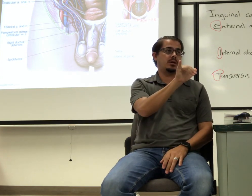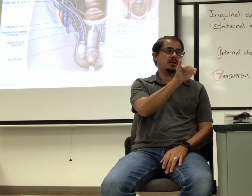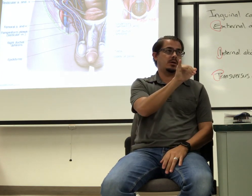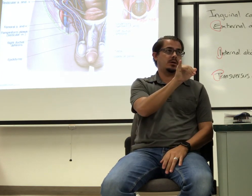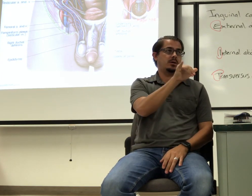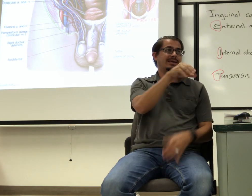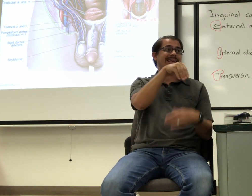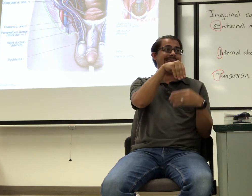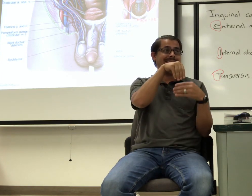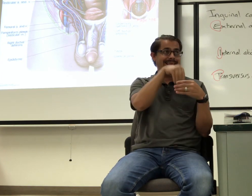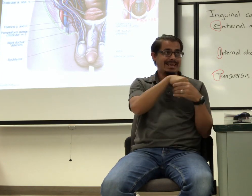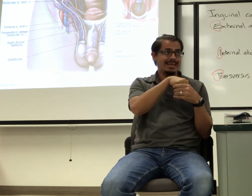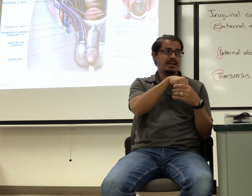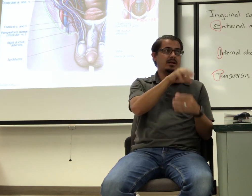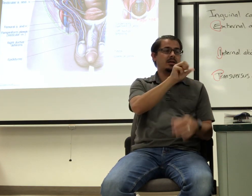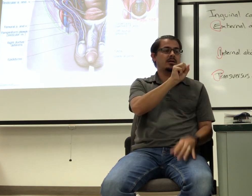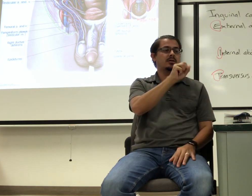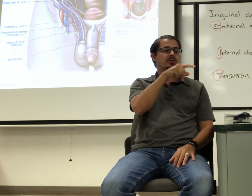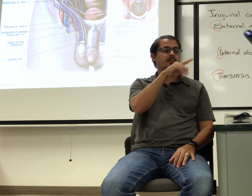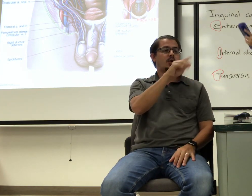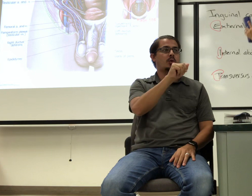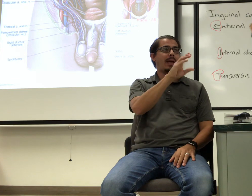in the spermatocord.